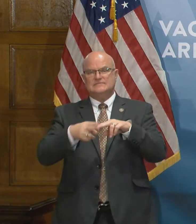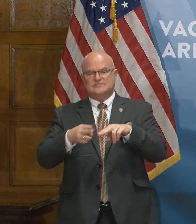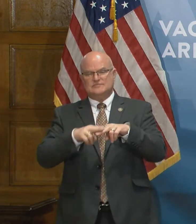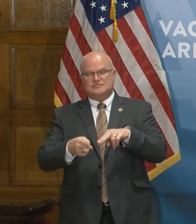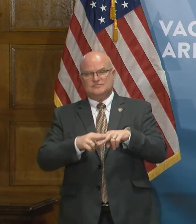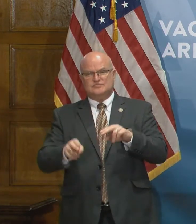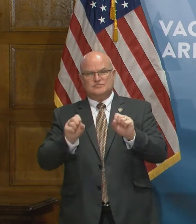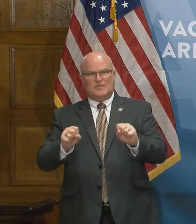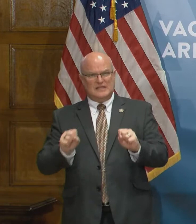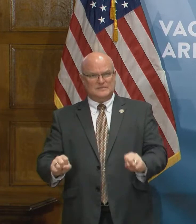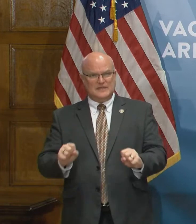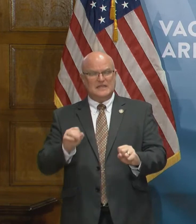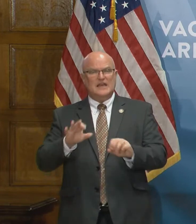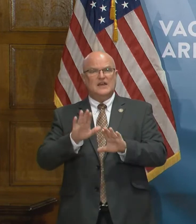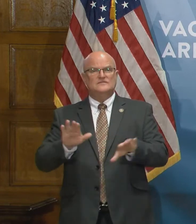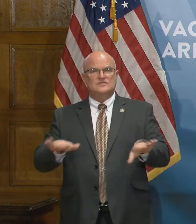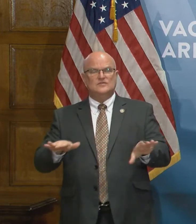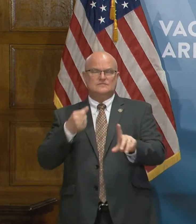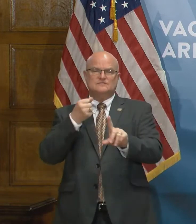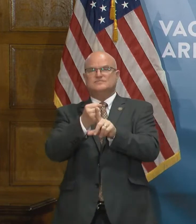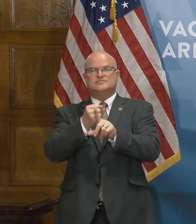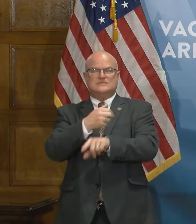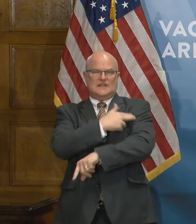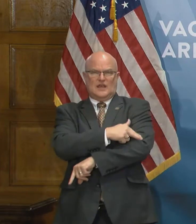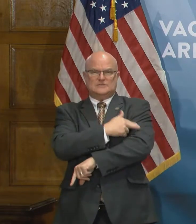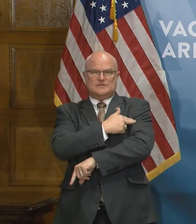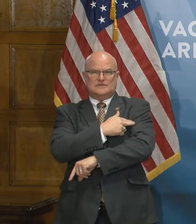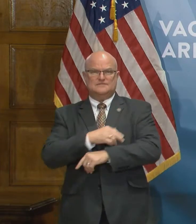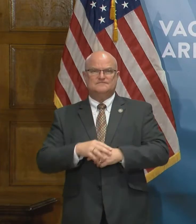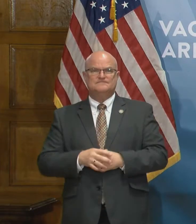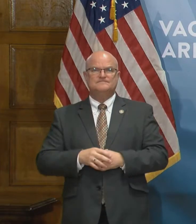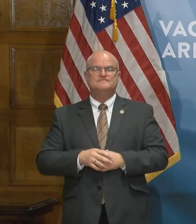children becoming symptomatic and being in the hospital.